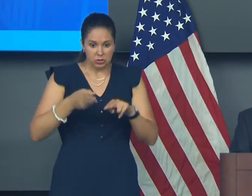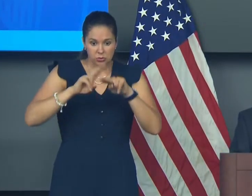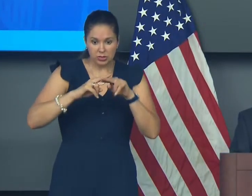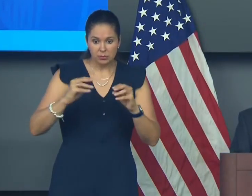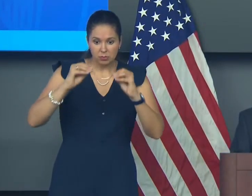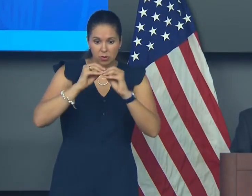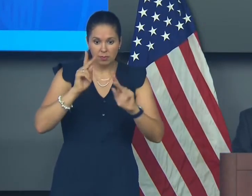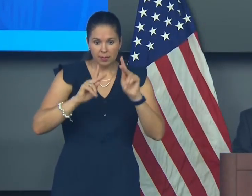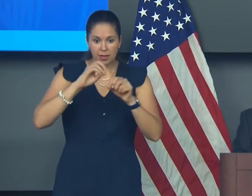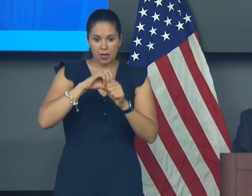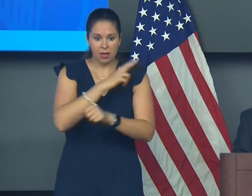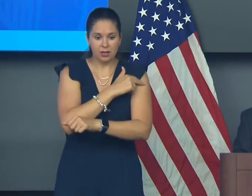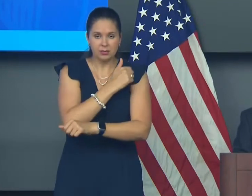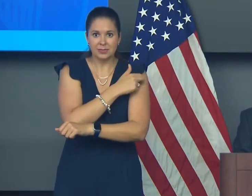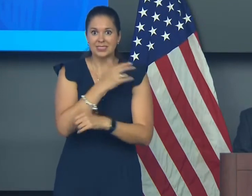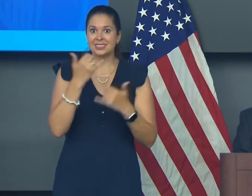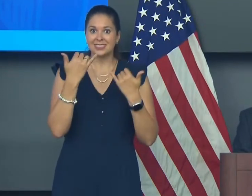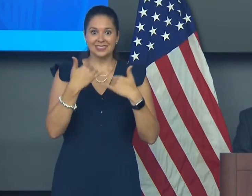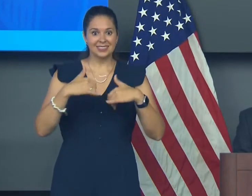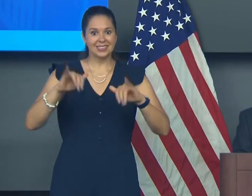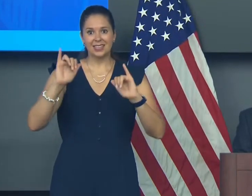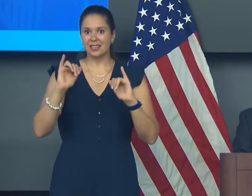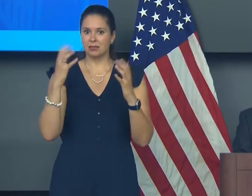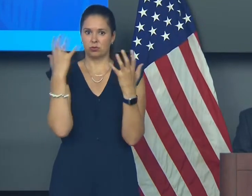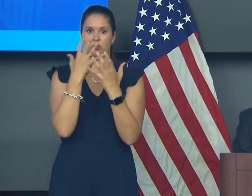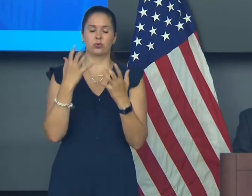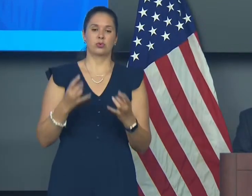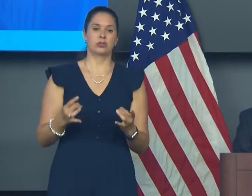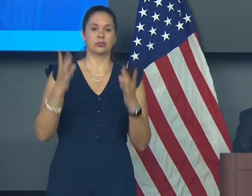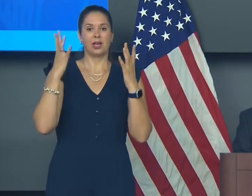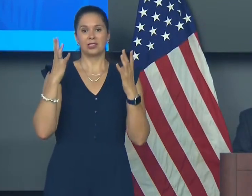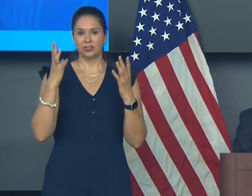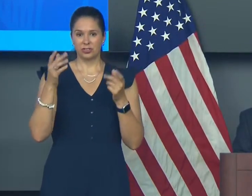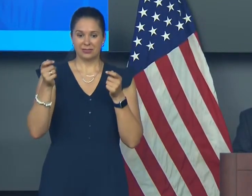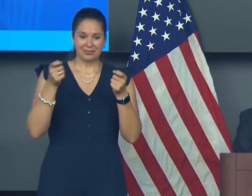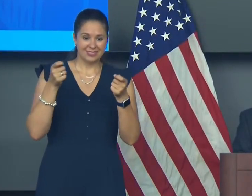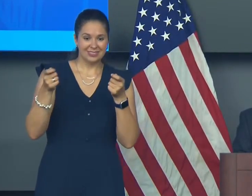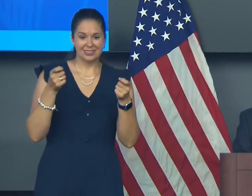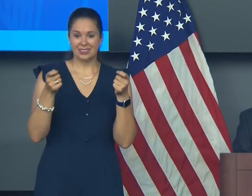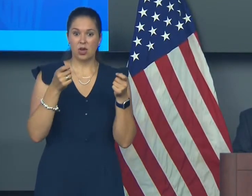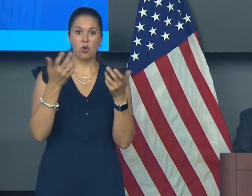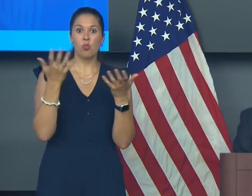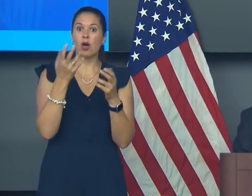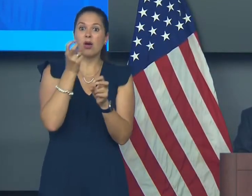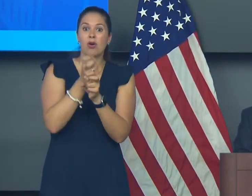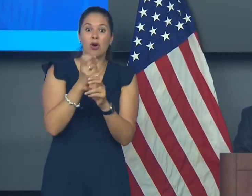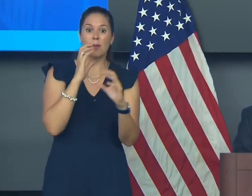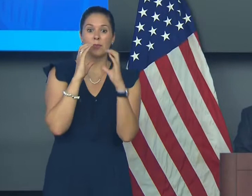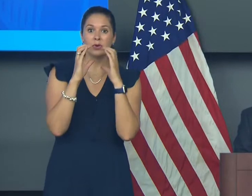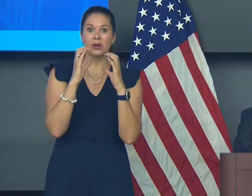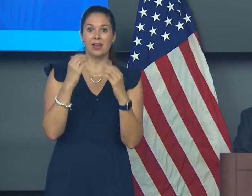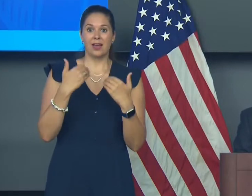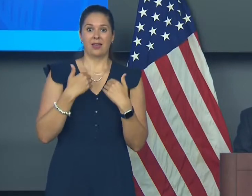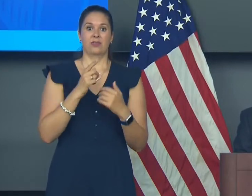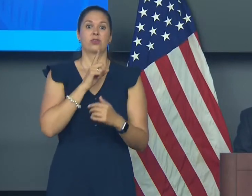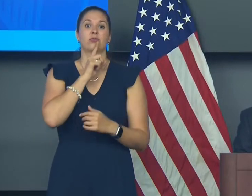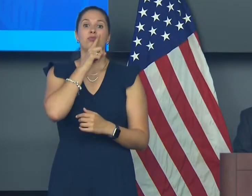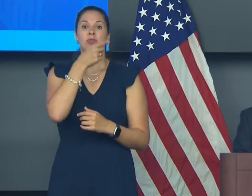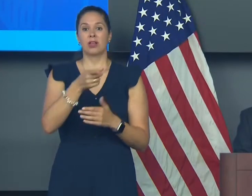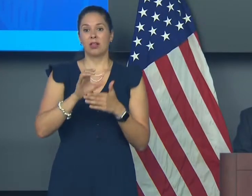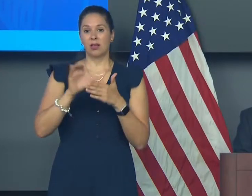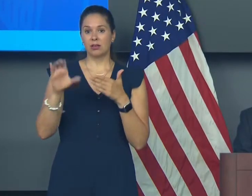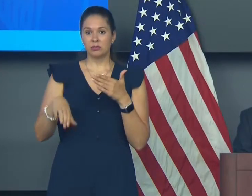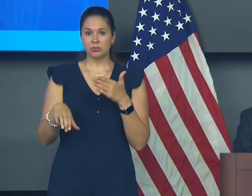hospital. All of those are rather drastic measures. And I think that the thing that's difficult to communicate is they have real